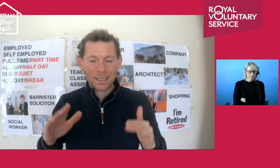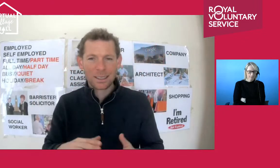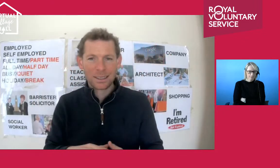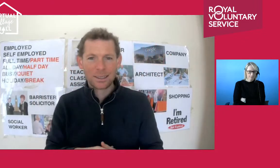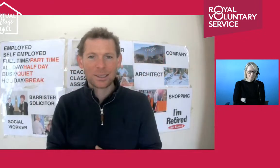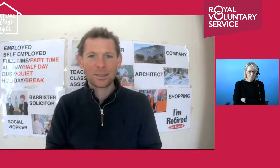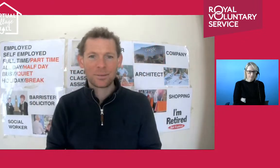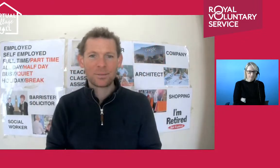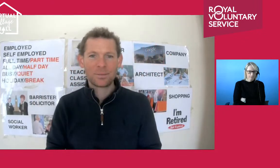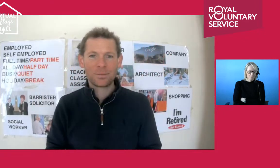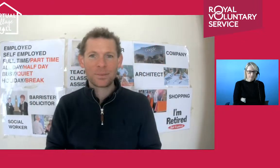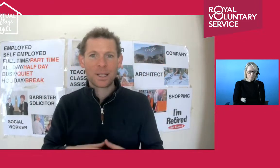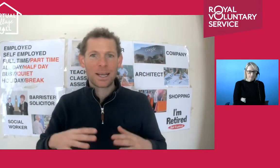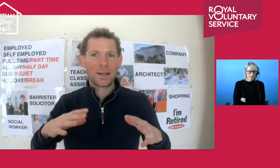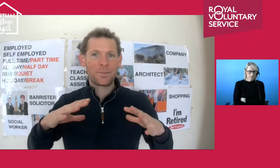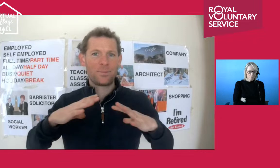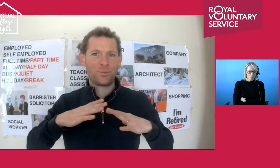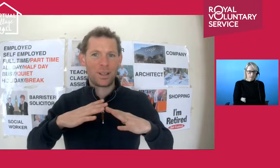Holiday,